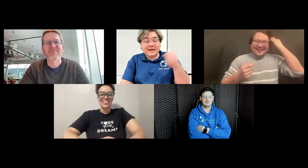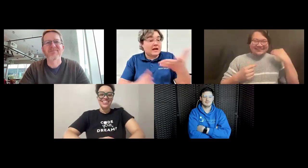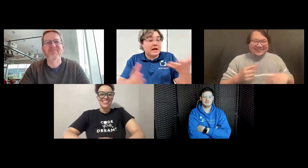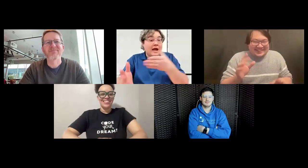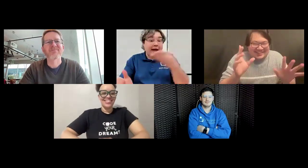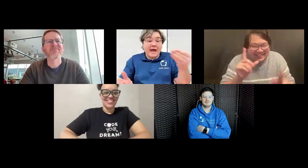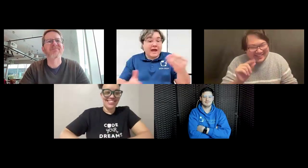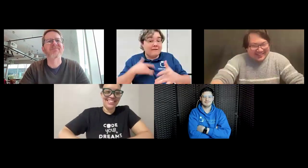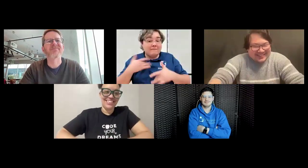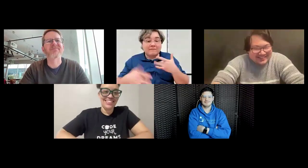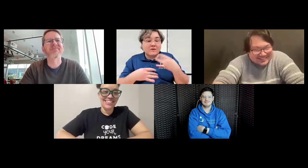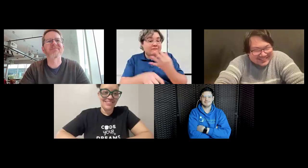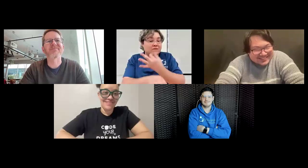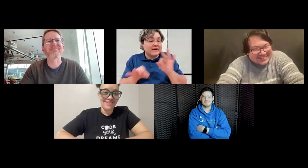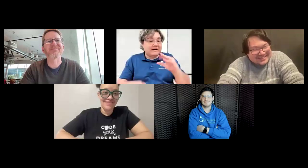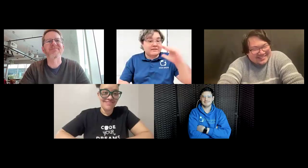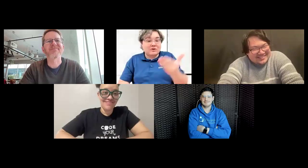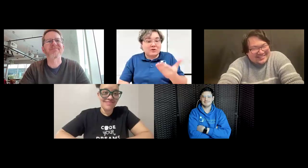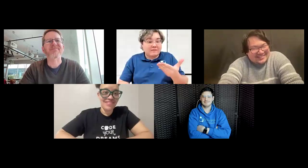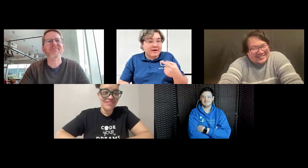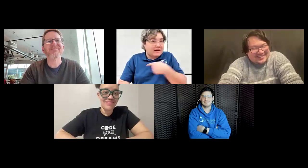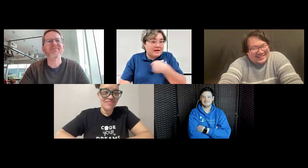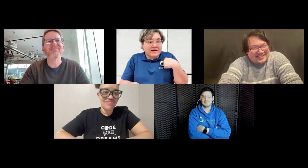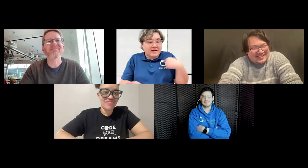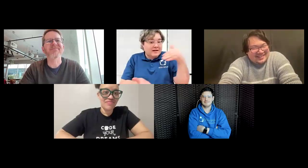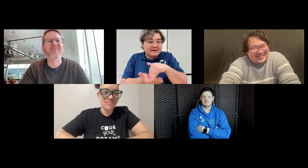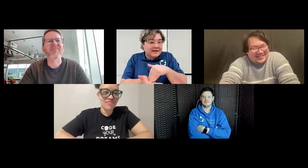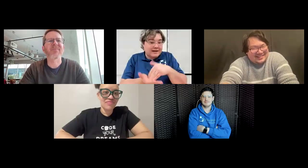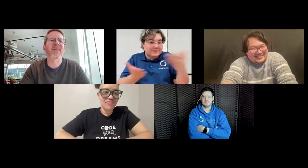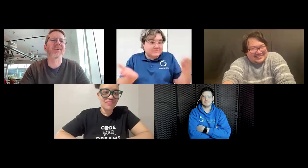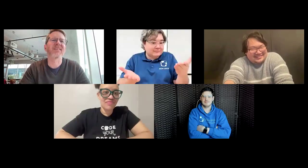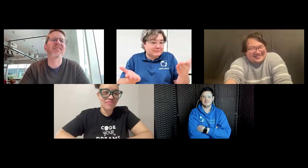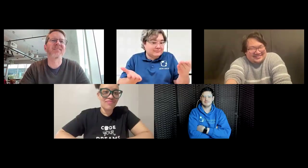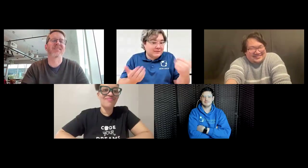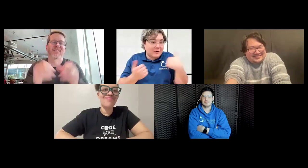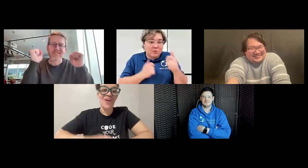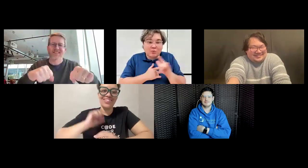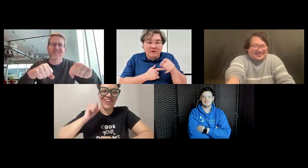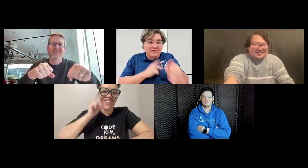to just participate in that. Yeah, definitely feel free.